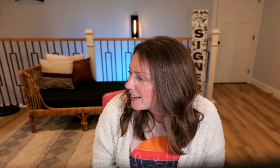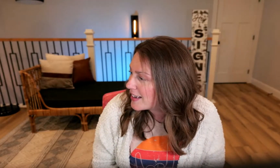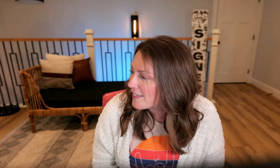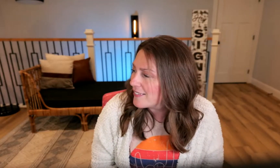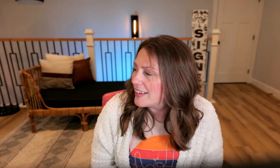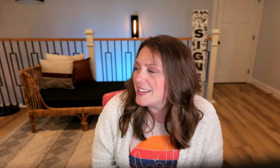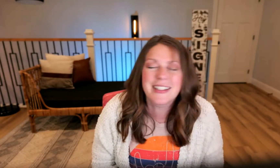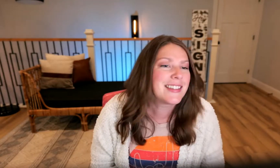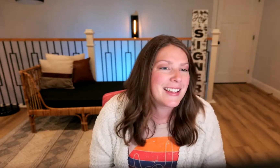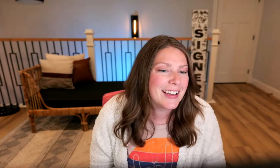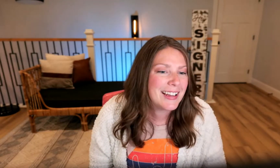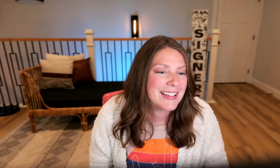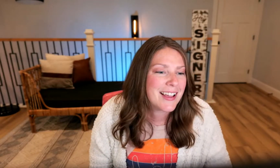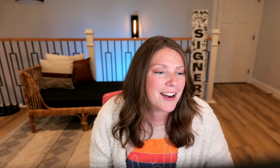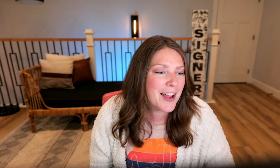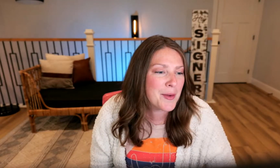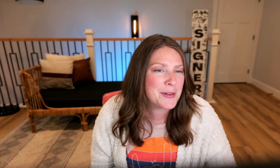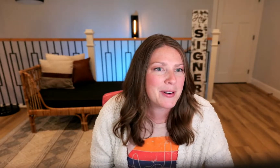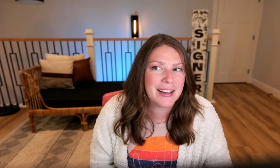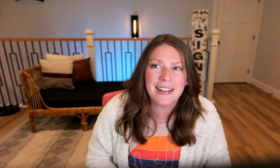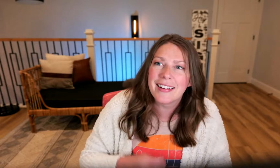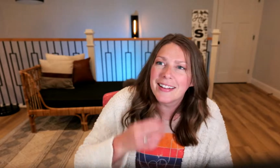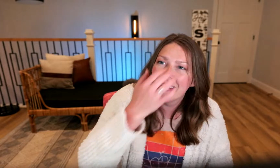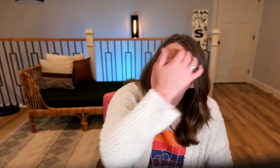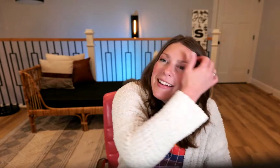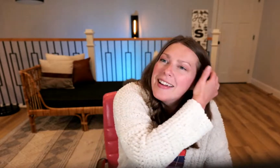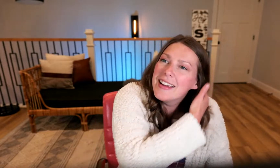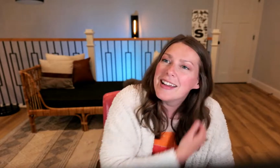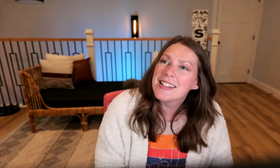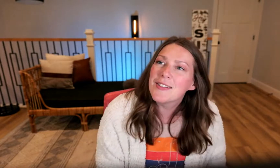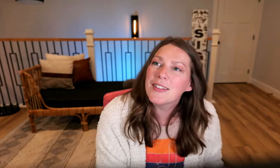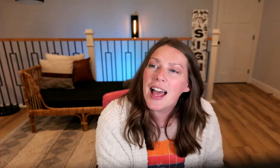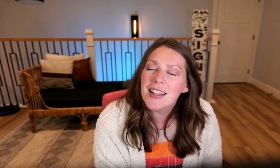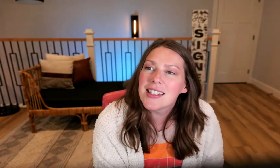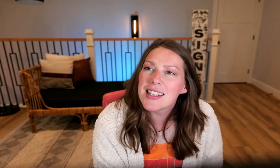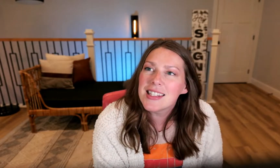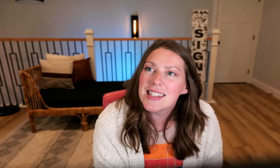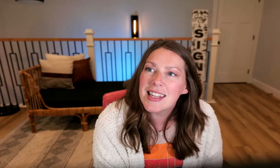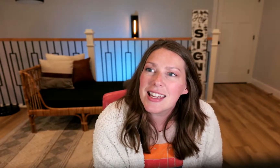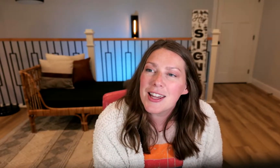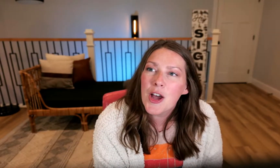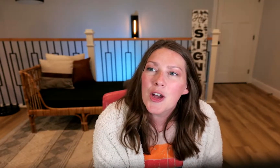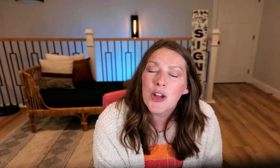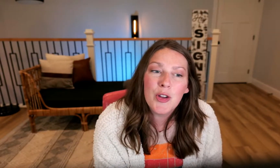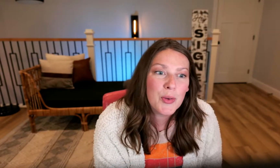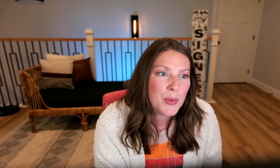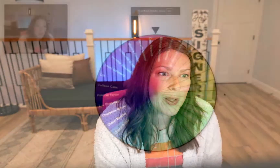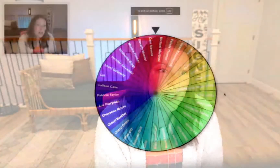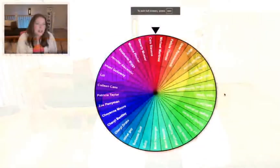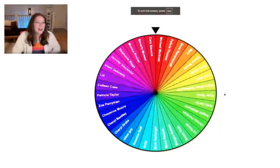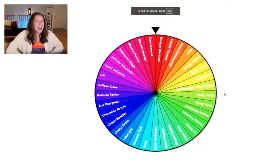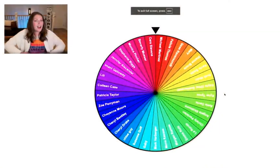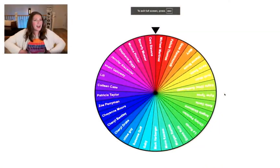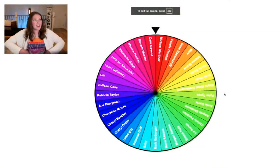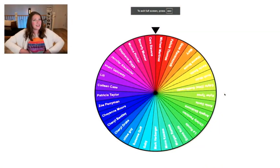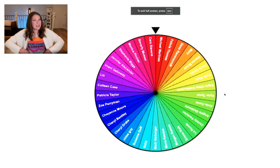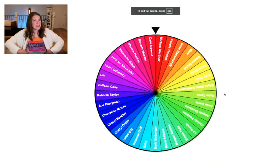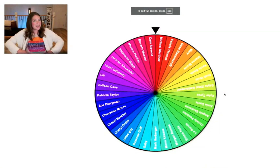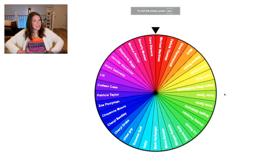Yeah, he's got it up and running. So let's see who the winner of the sunset